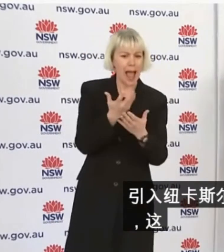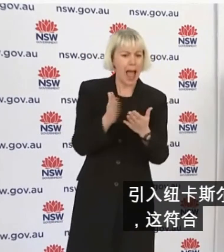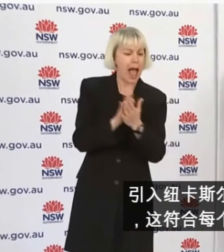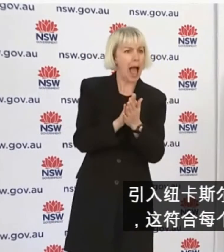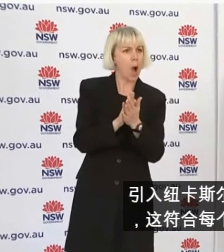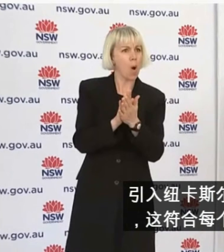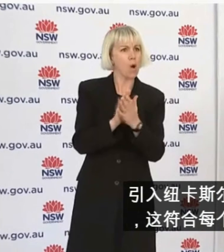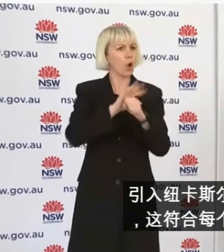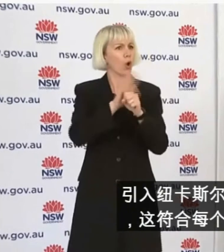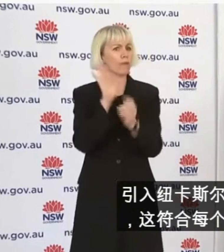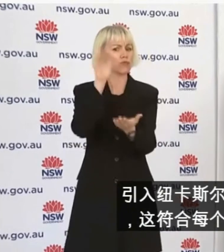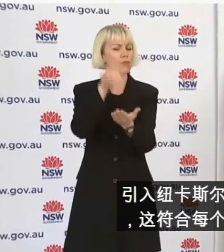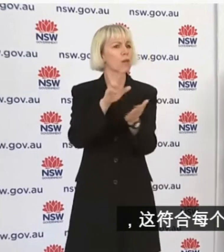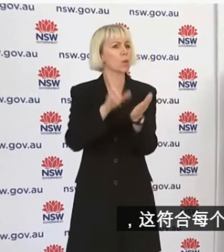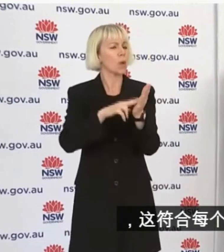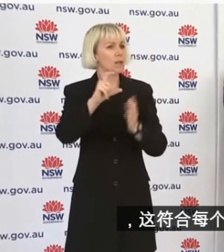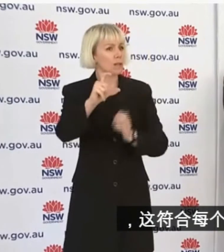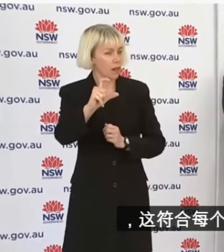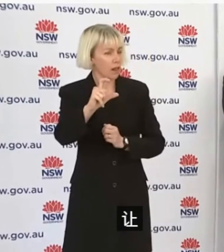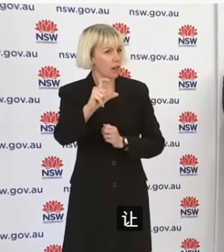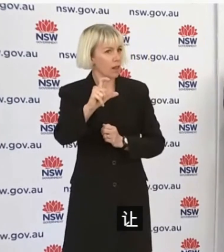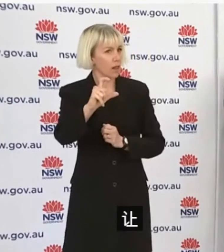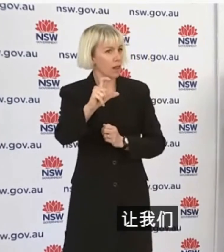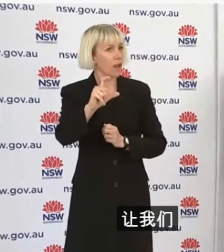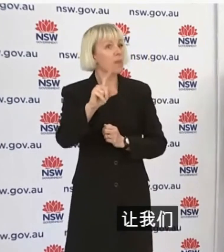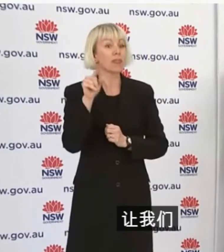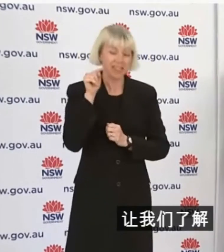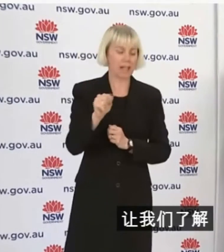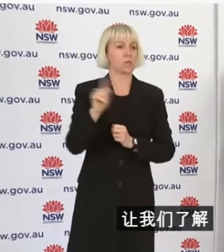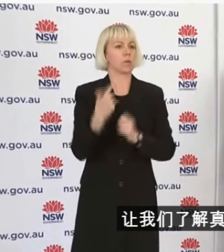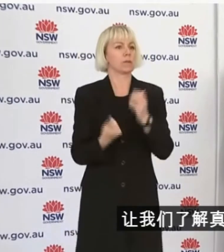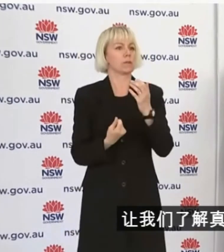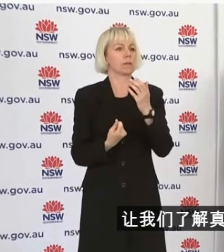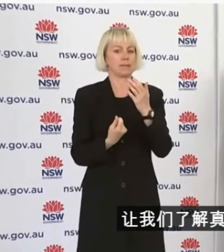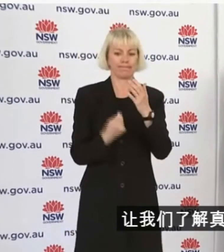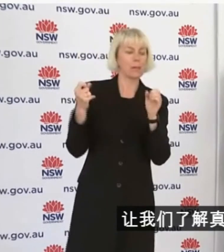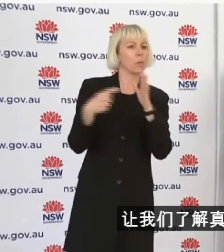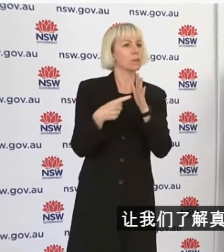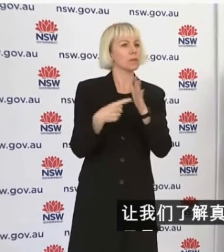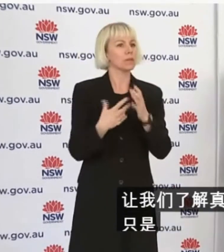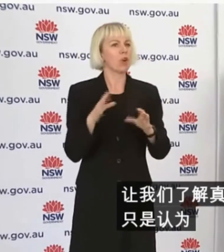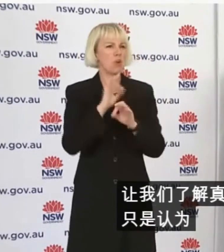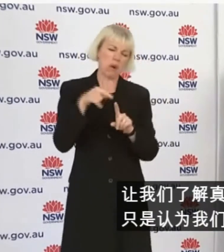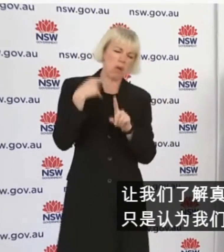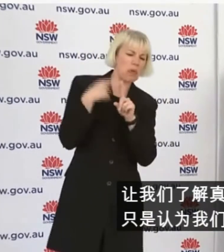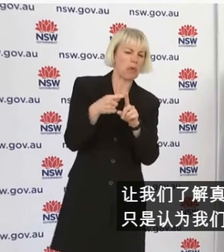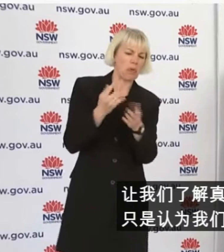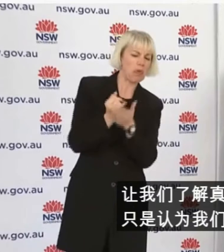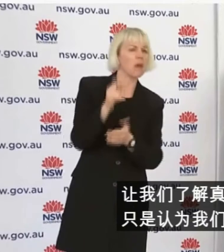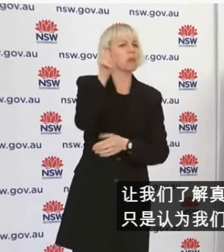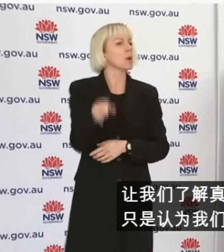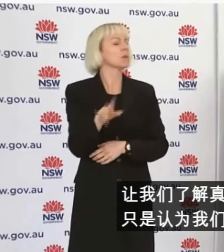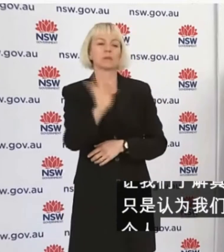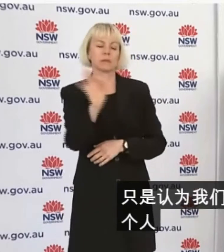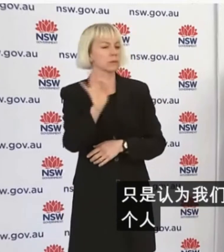That is in the best interests of everyone at this time, for us to get the bottom of it. And I just think we need to